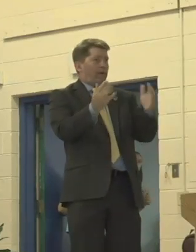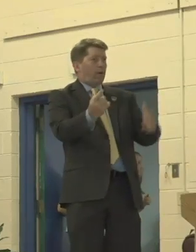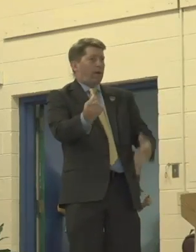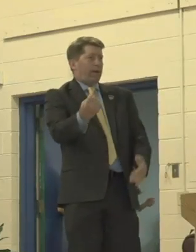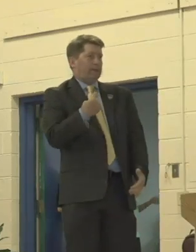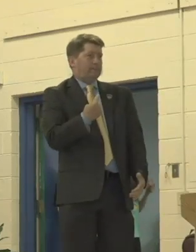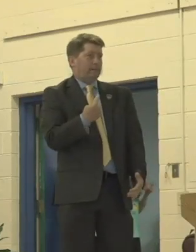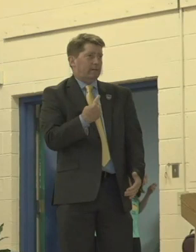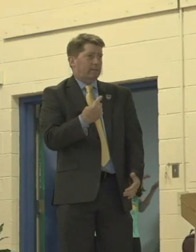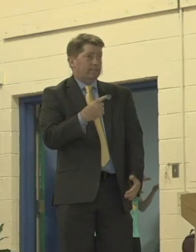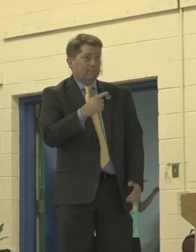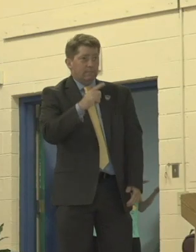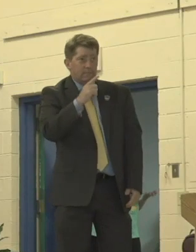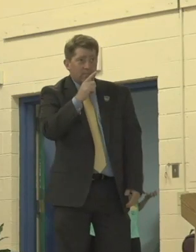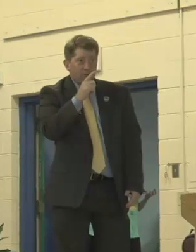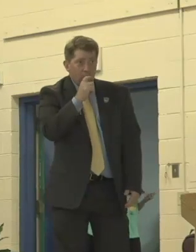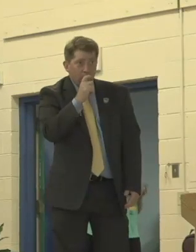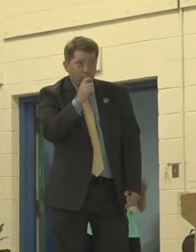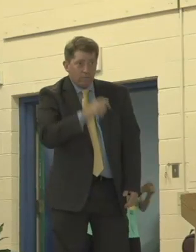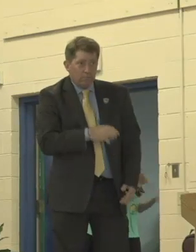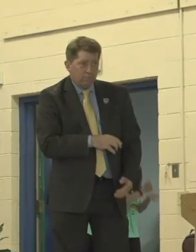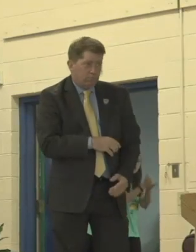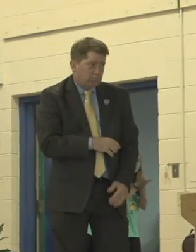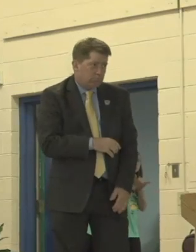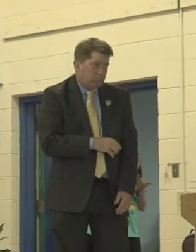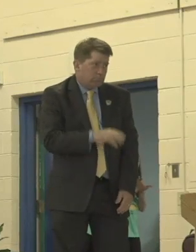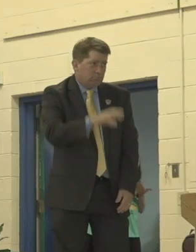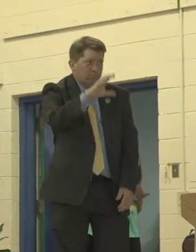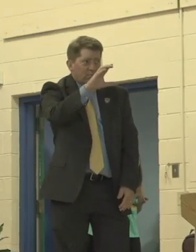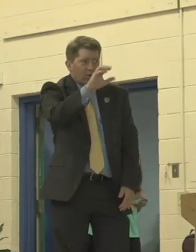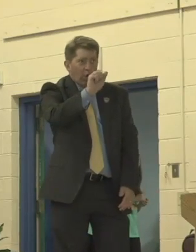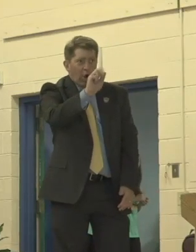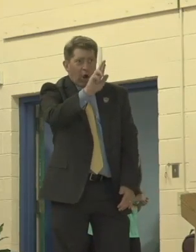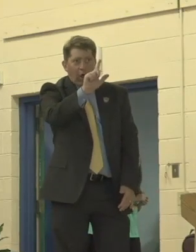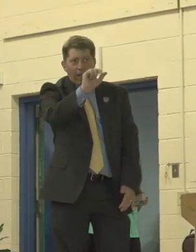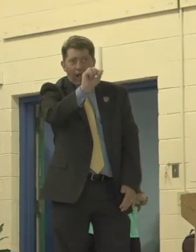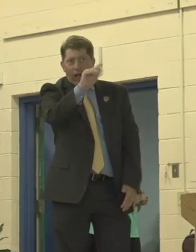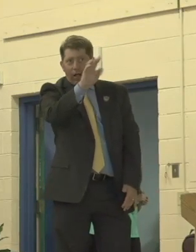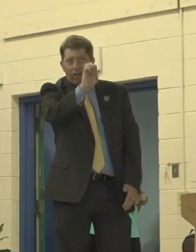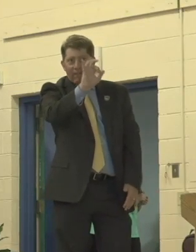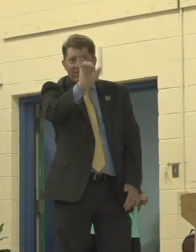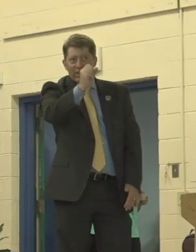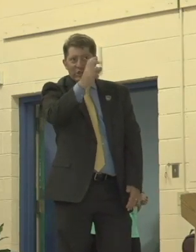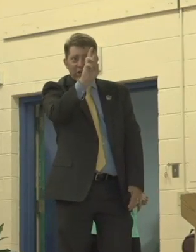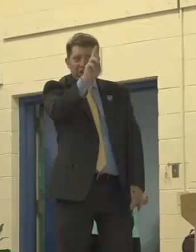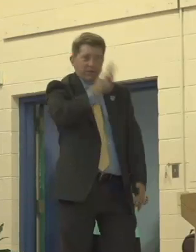how they can help me without even asking. And this goes to Carlisle Fisher.